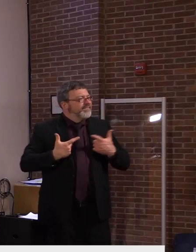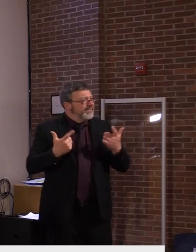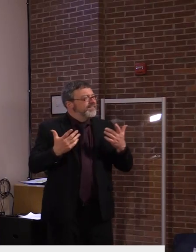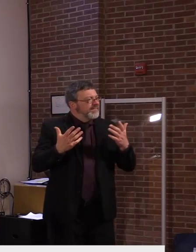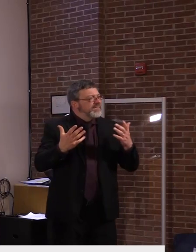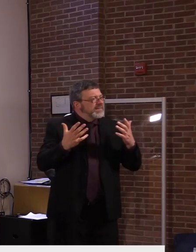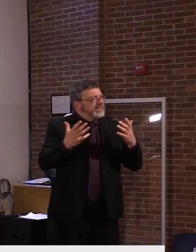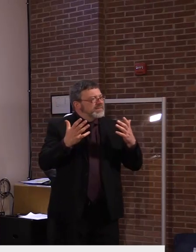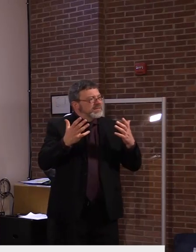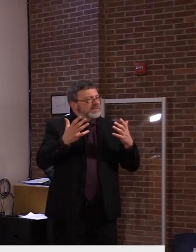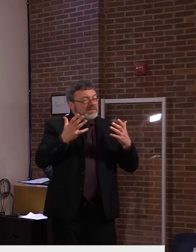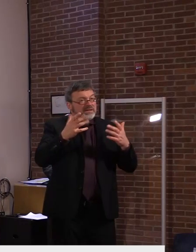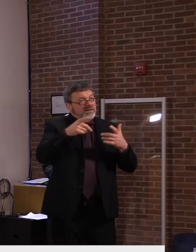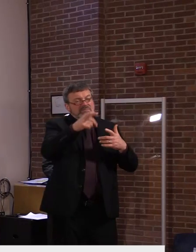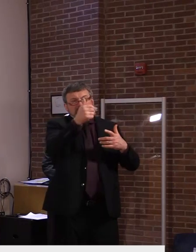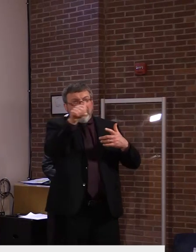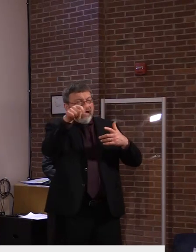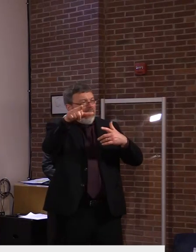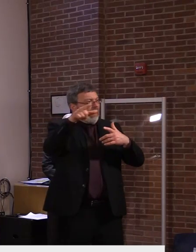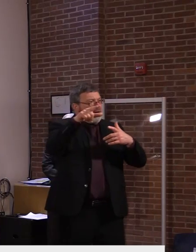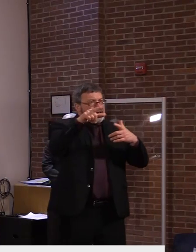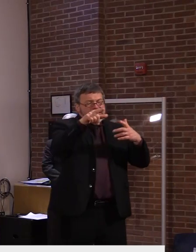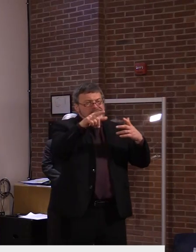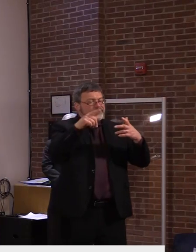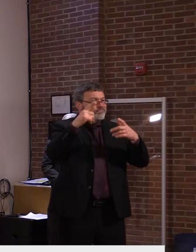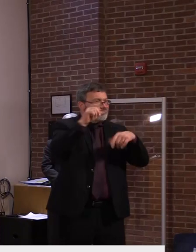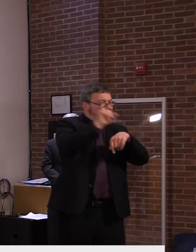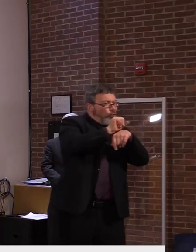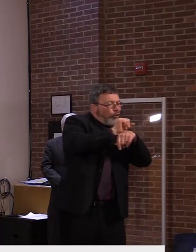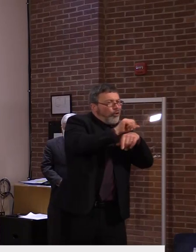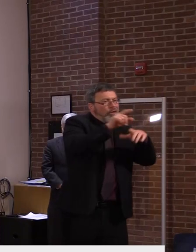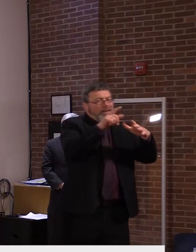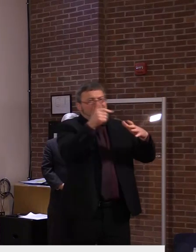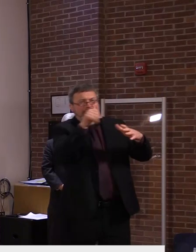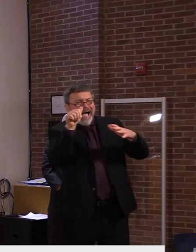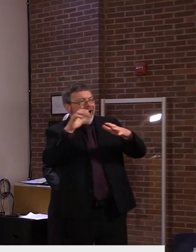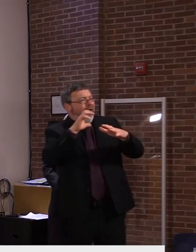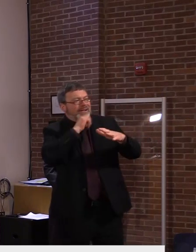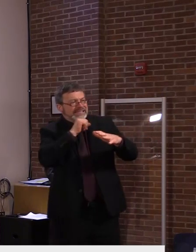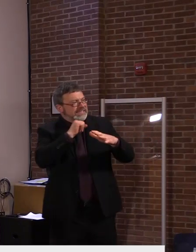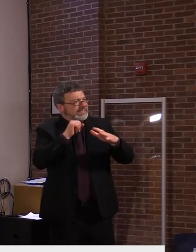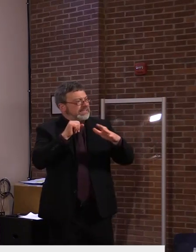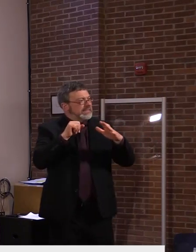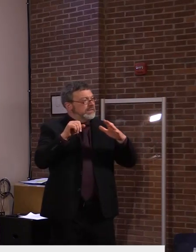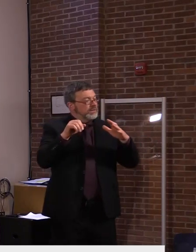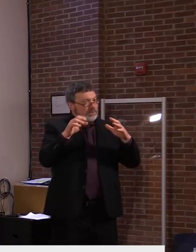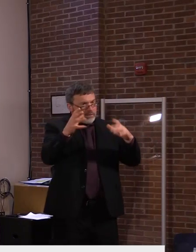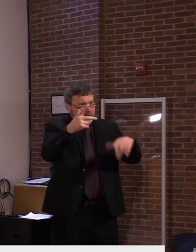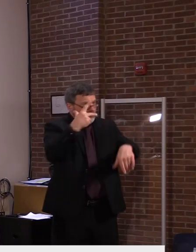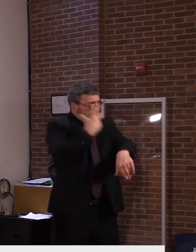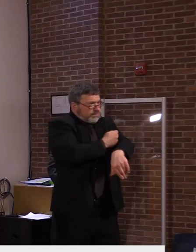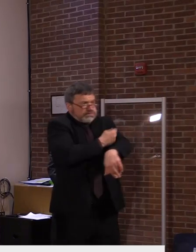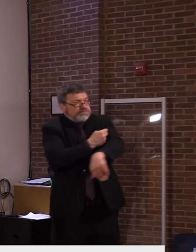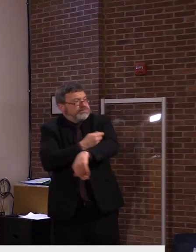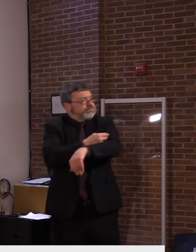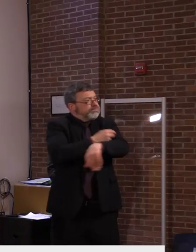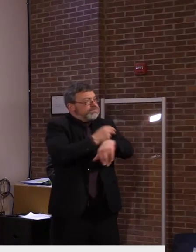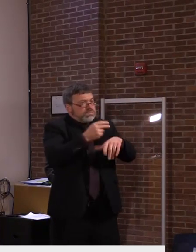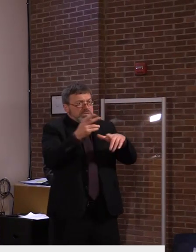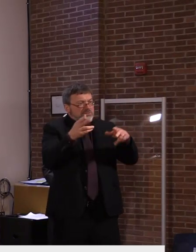workplace gathering or other event, the more vaccination and testing you insist upon and do, the